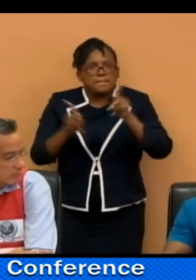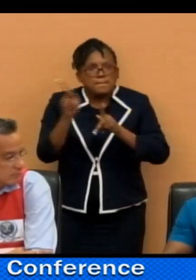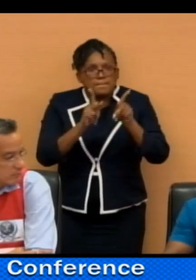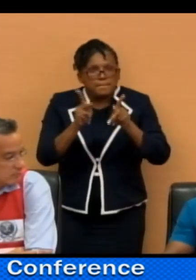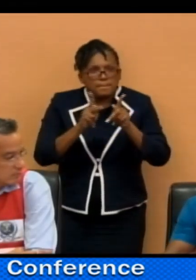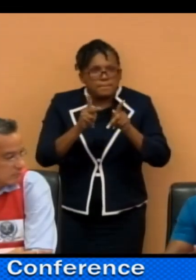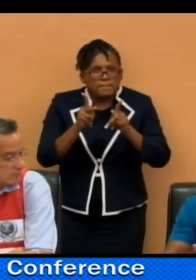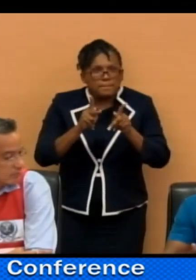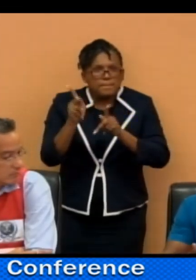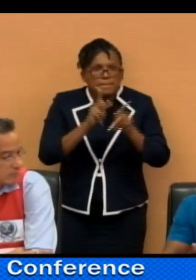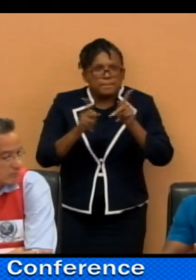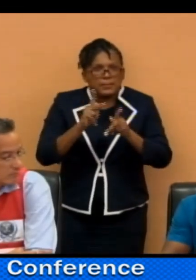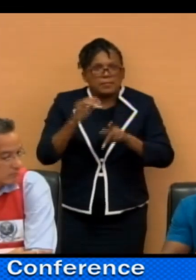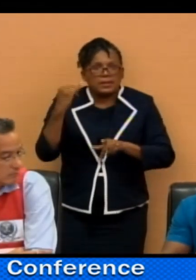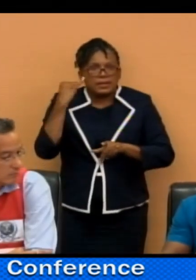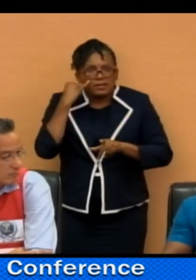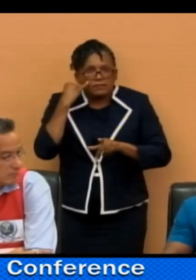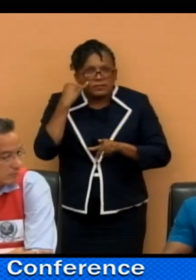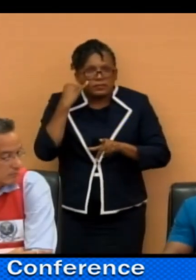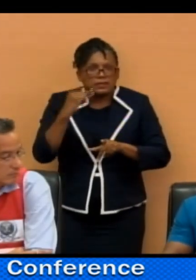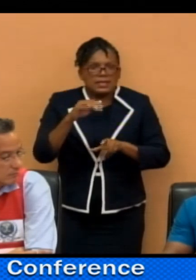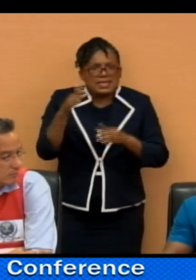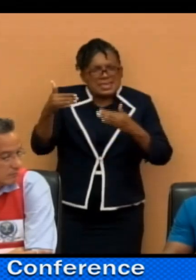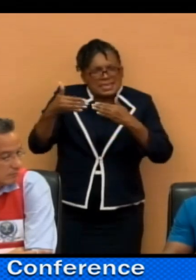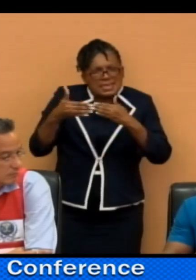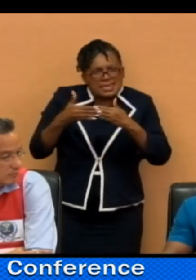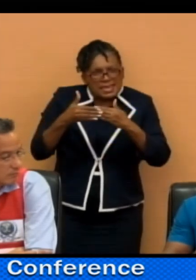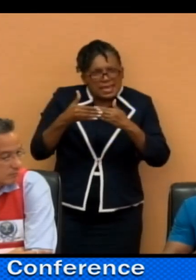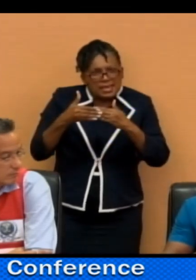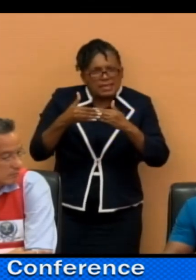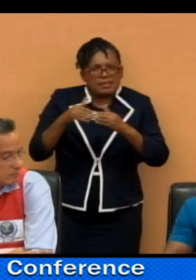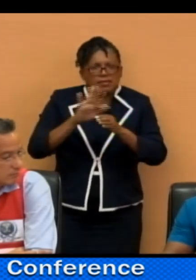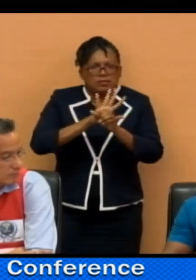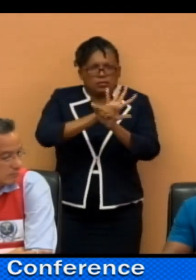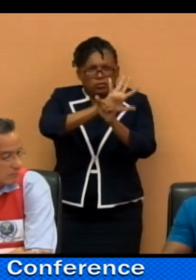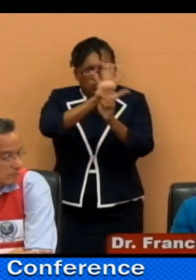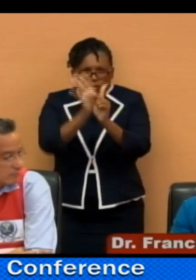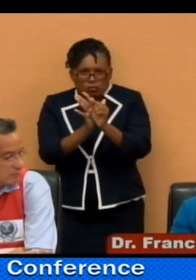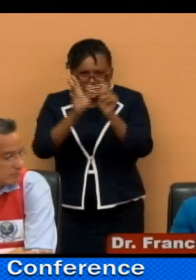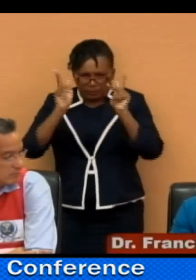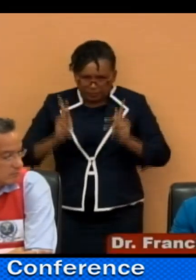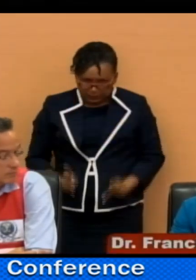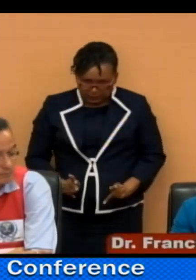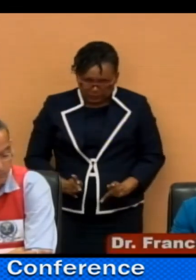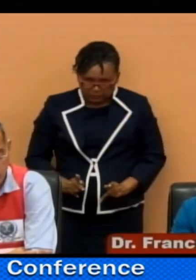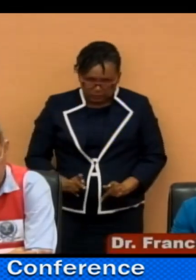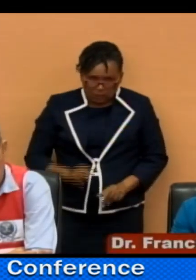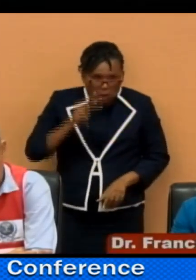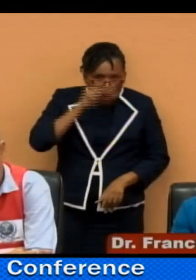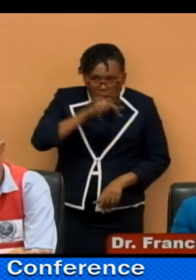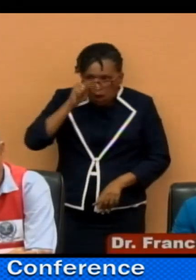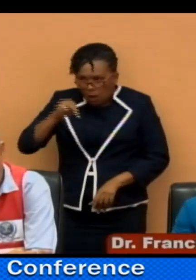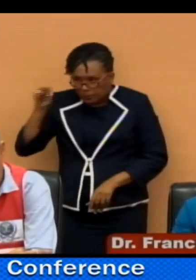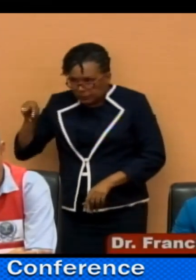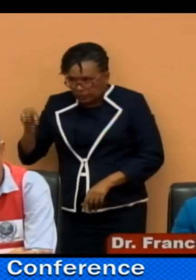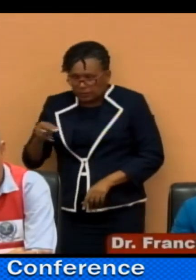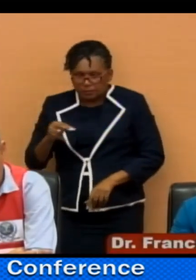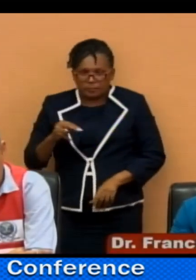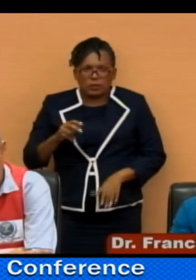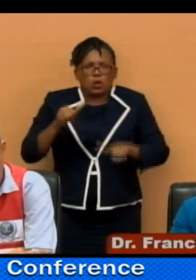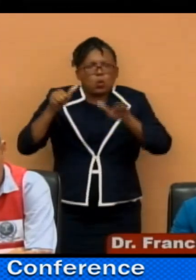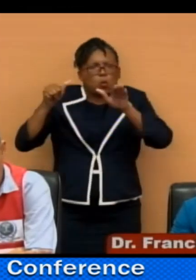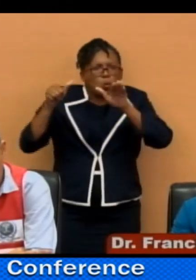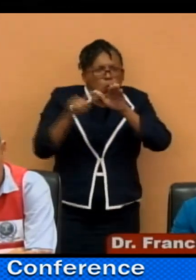not symptomatic or they're not ill, and you just want to observe them for 14 days. You use quarantine sites